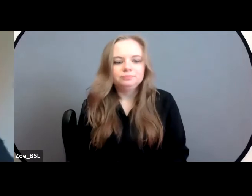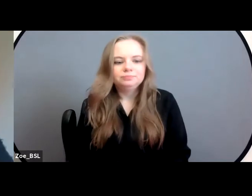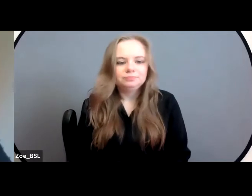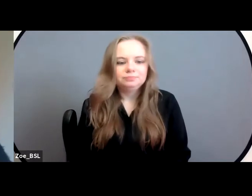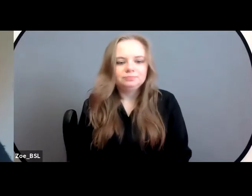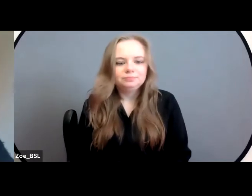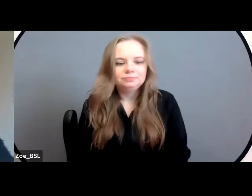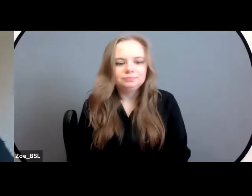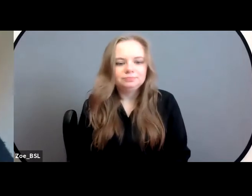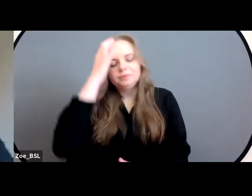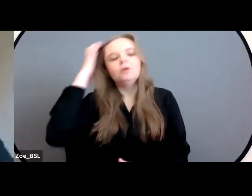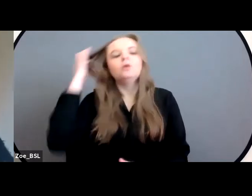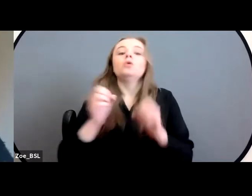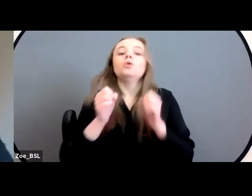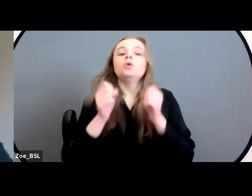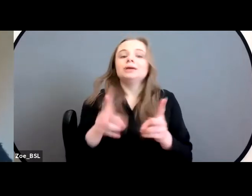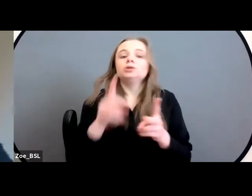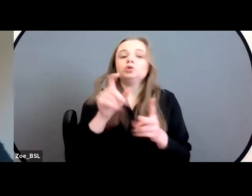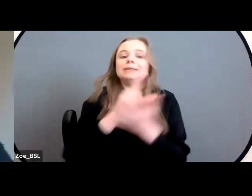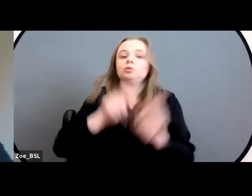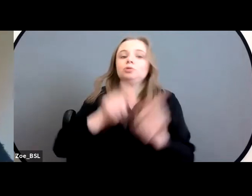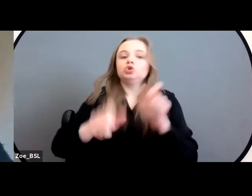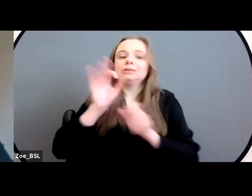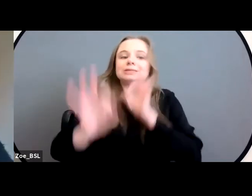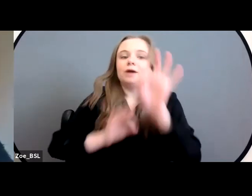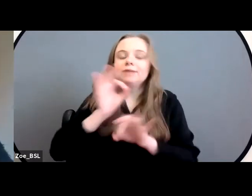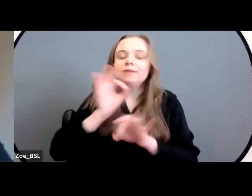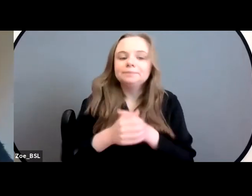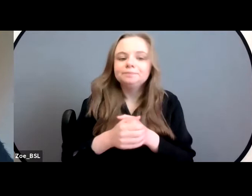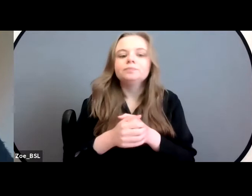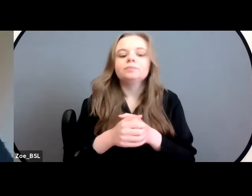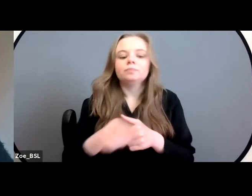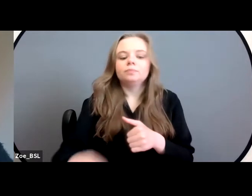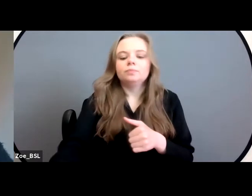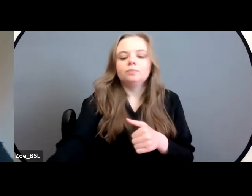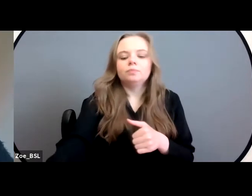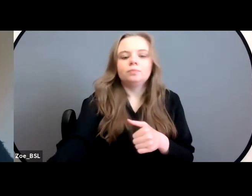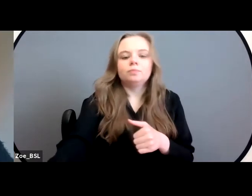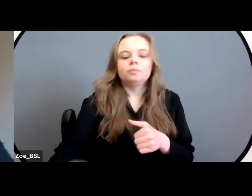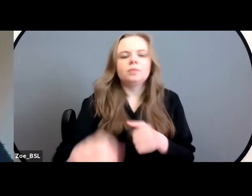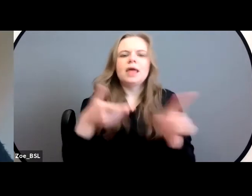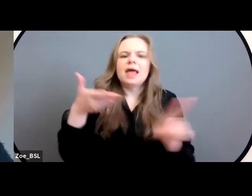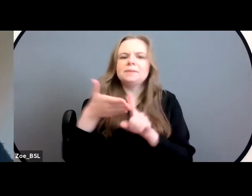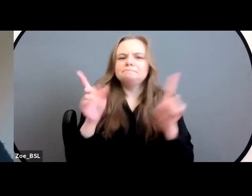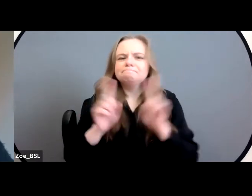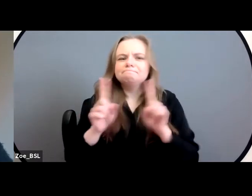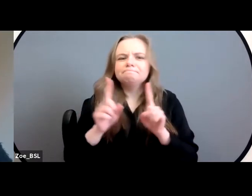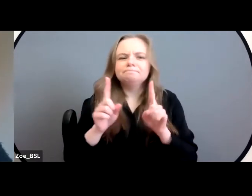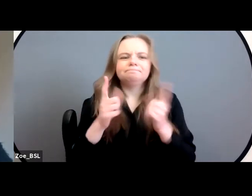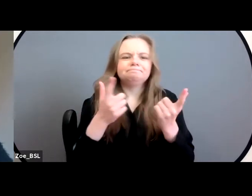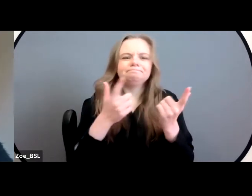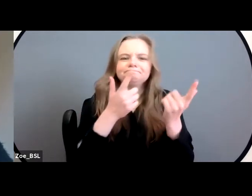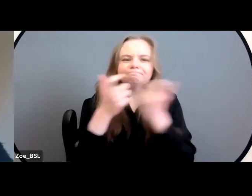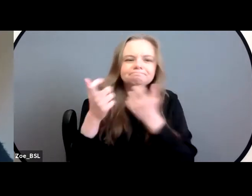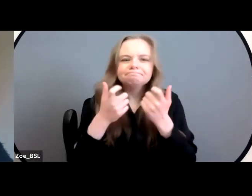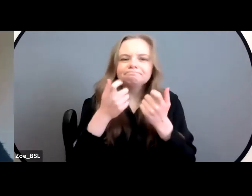Okay, so the Disabled Student Survey. The purpose of this survey was really to explore experiences of